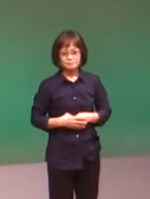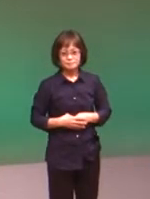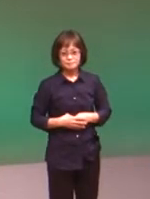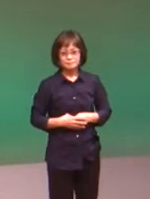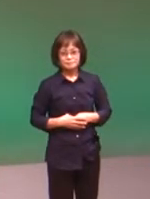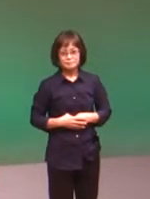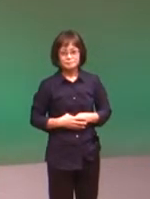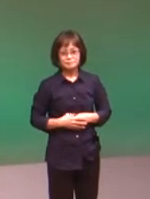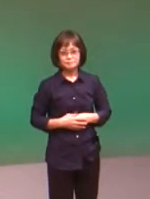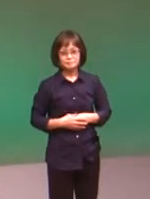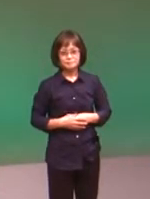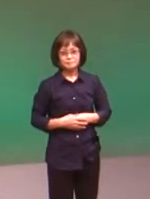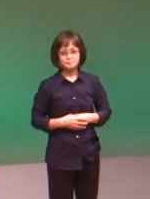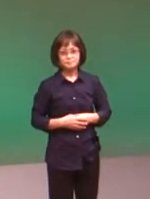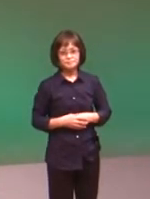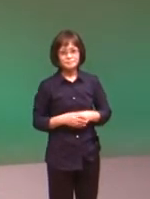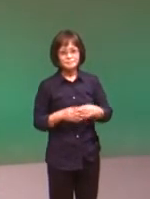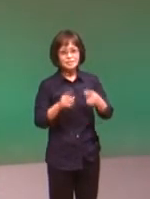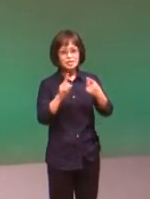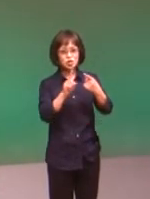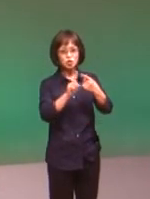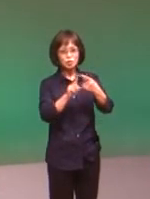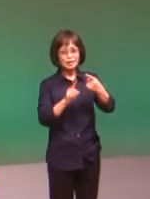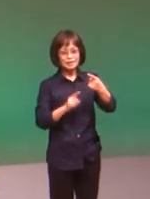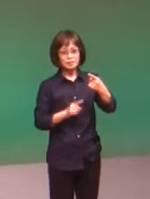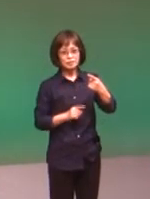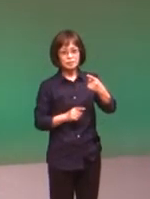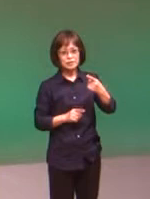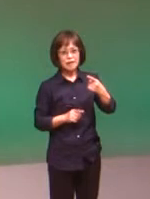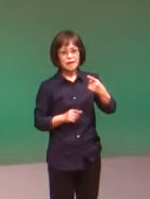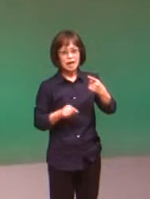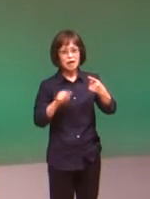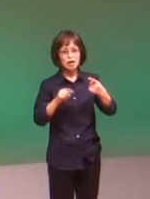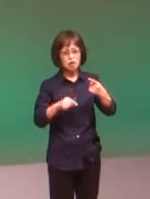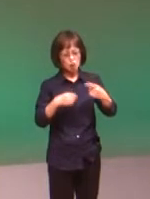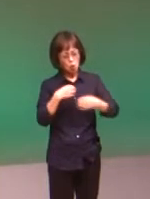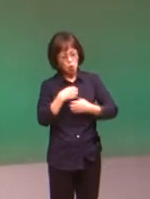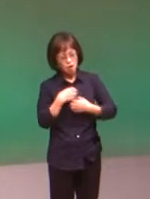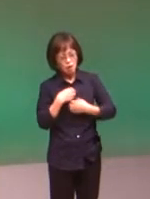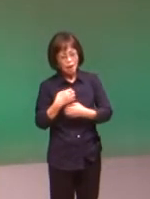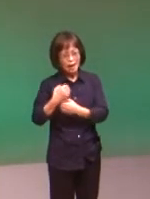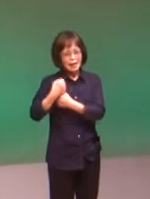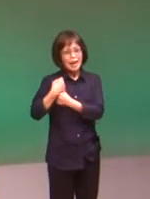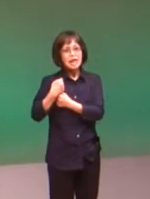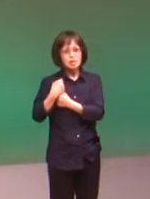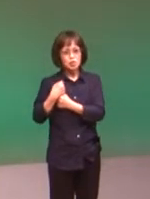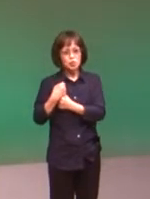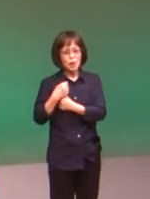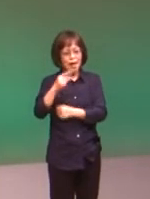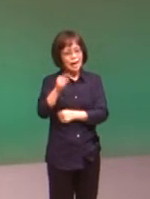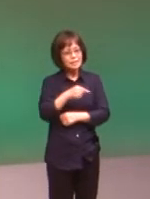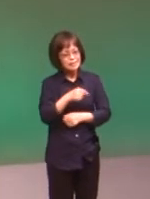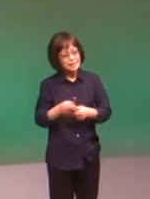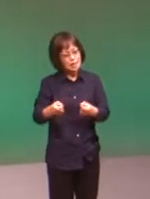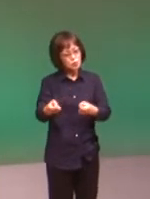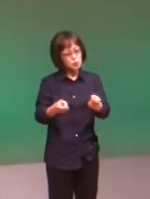us. Hubris says these terrible weapons are subject to human